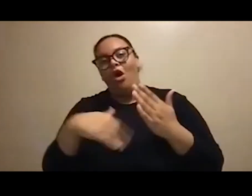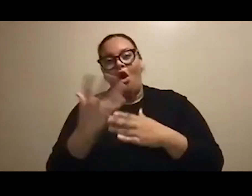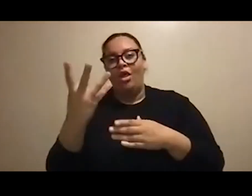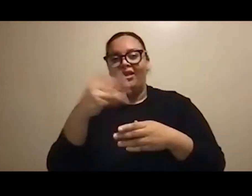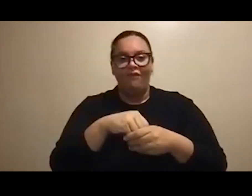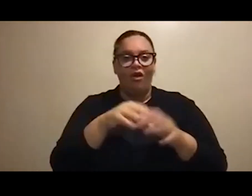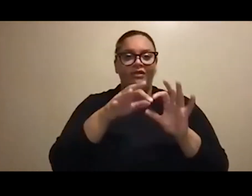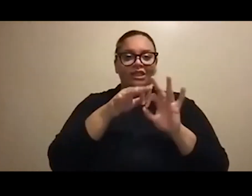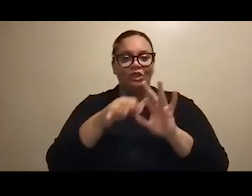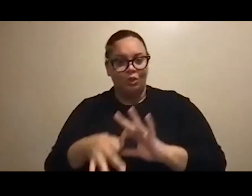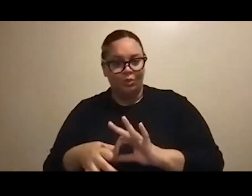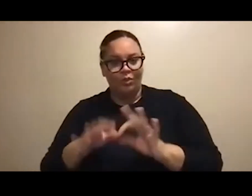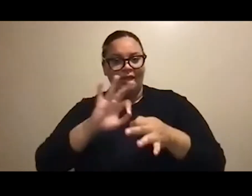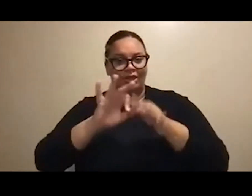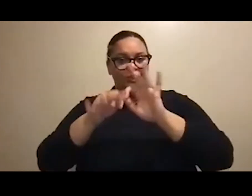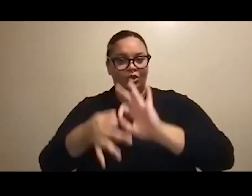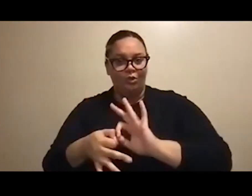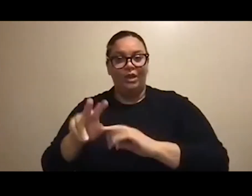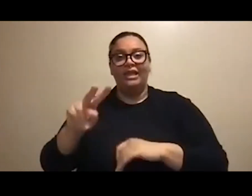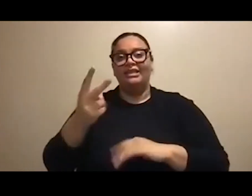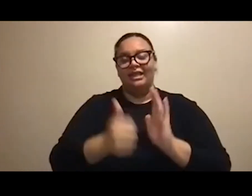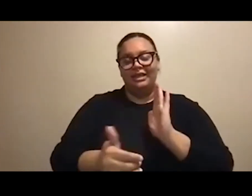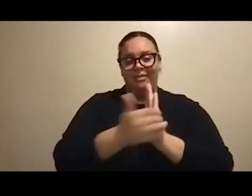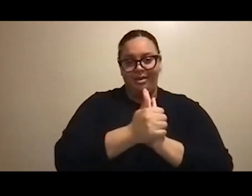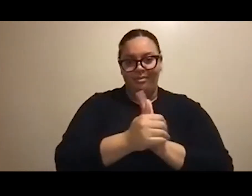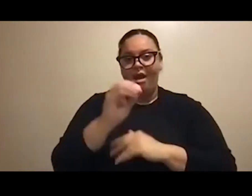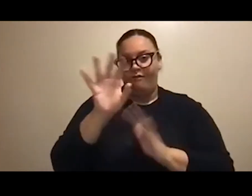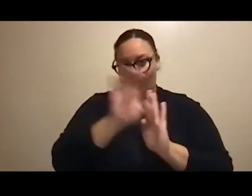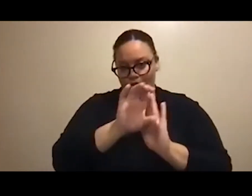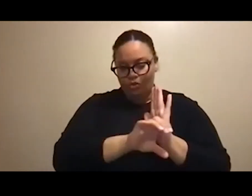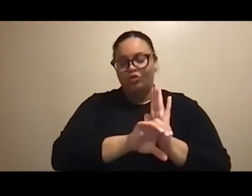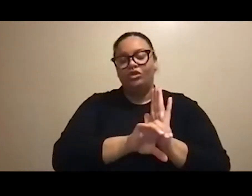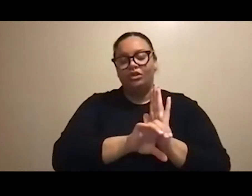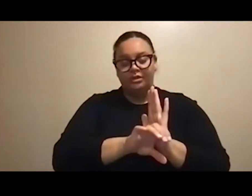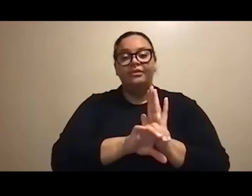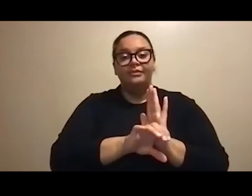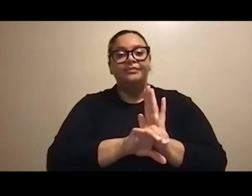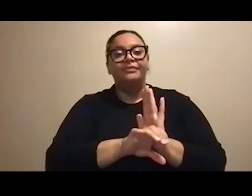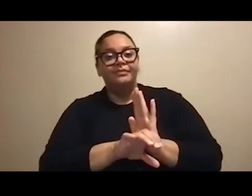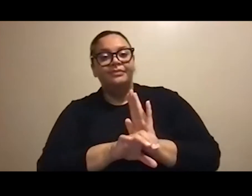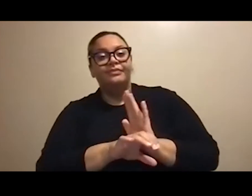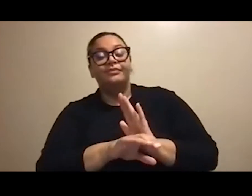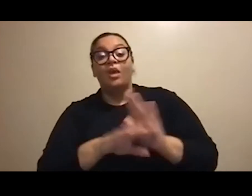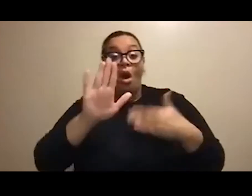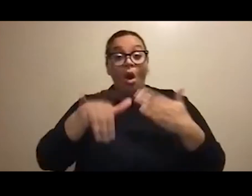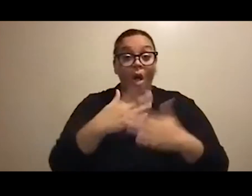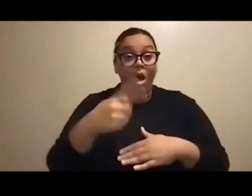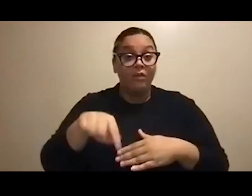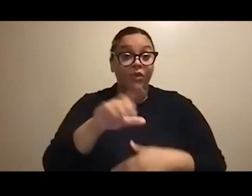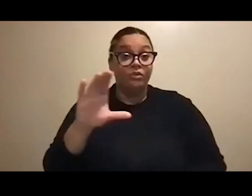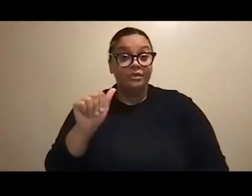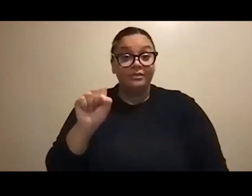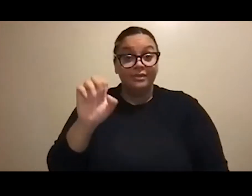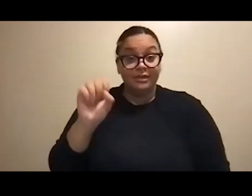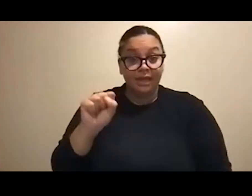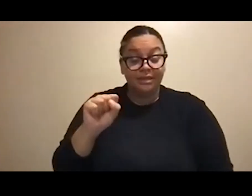interpreting the Second Amendment of the Constitution. And all of those cases, in all of